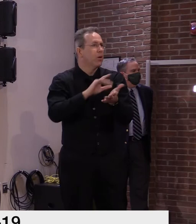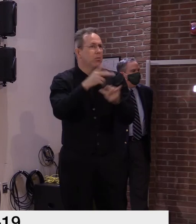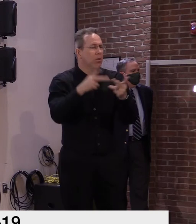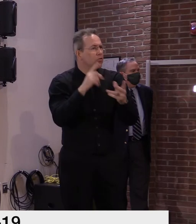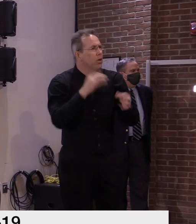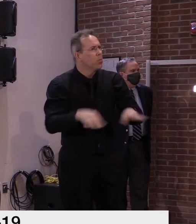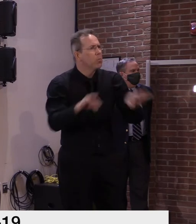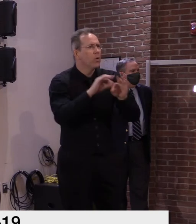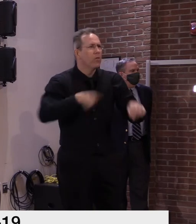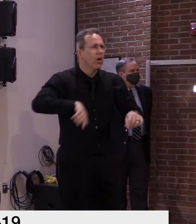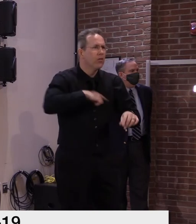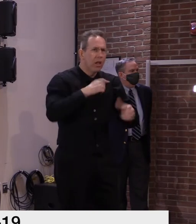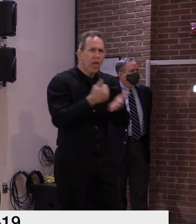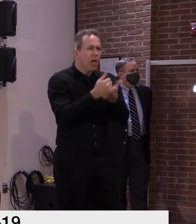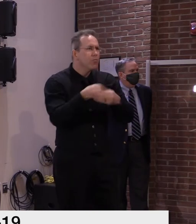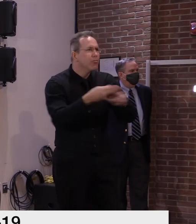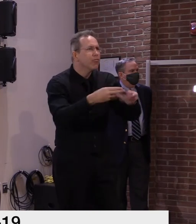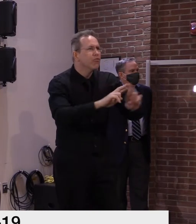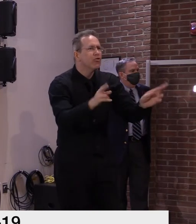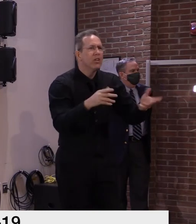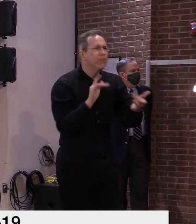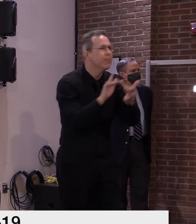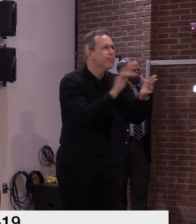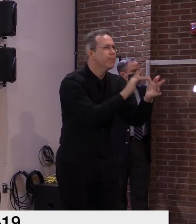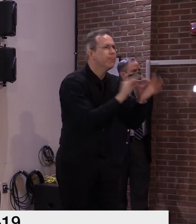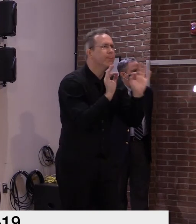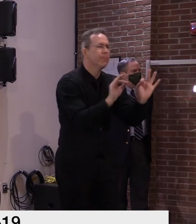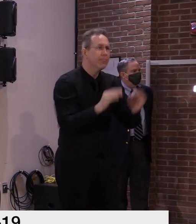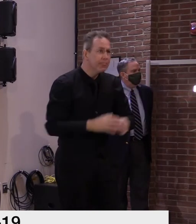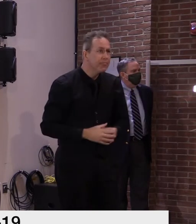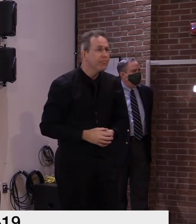forward. Thank you. One last question.